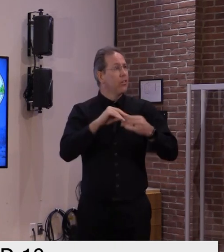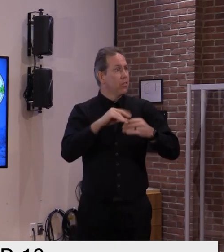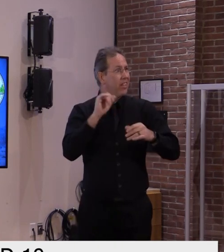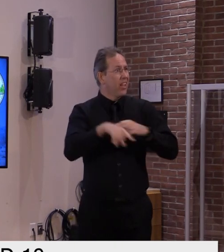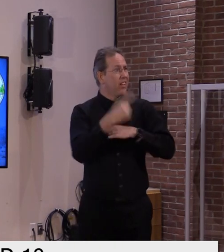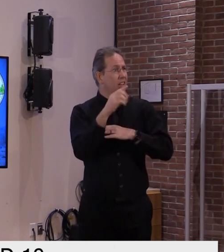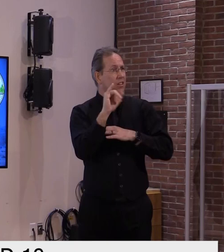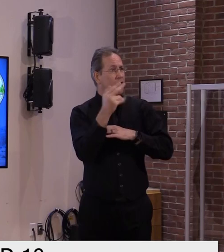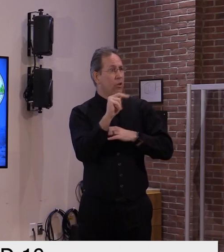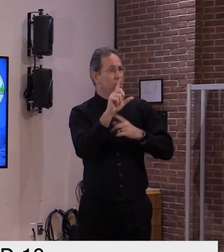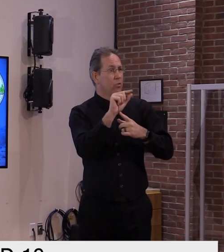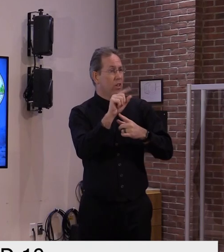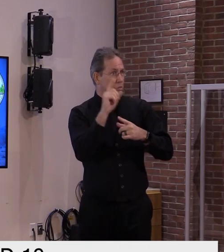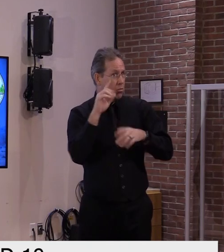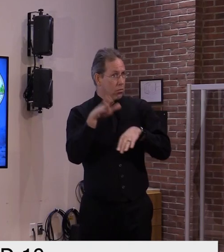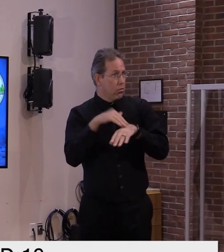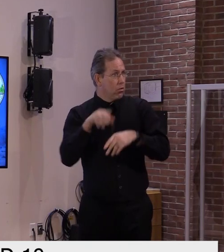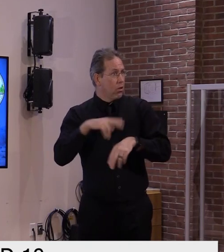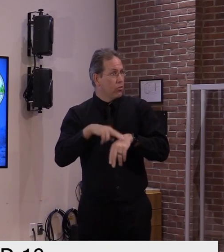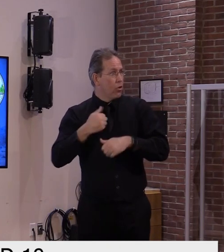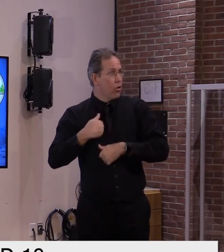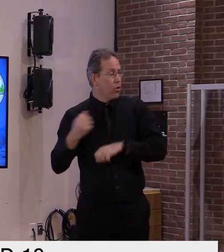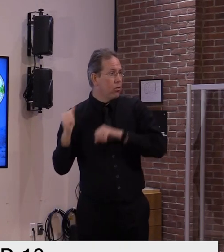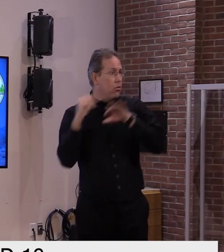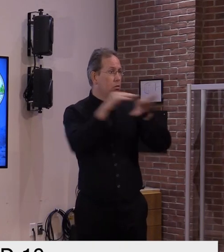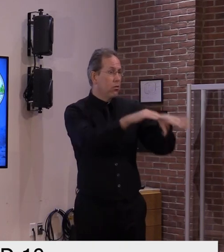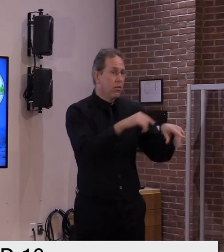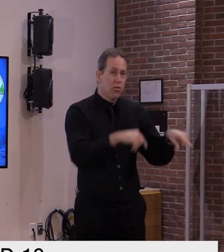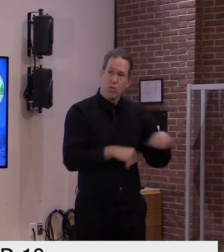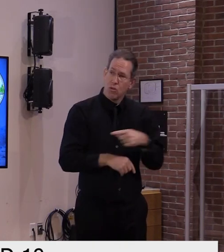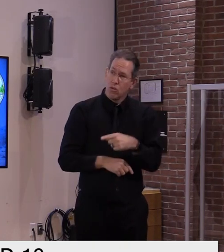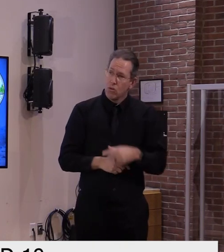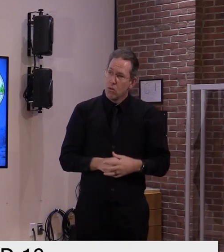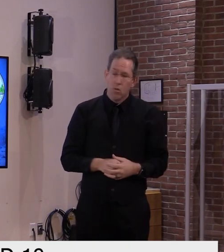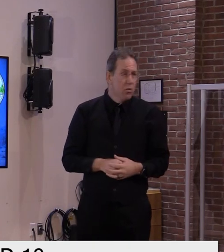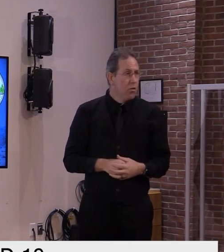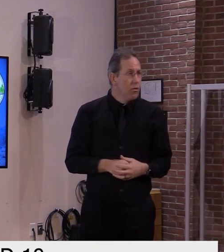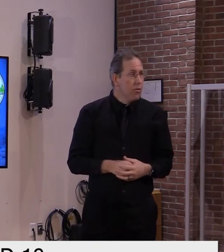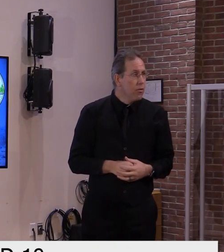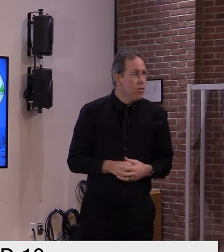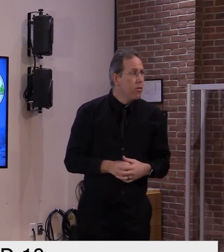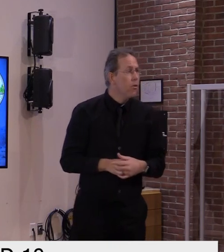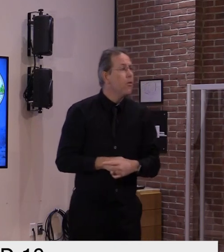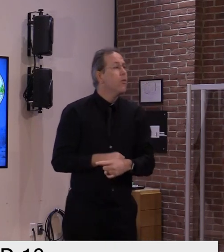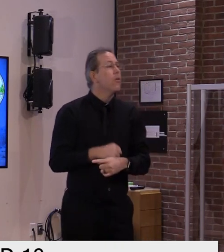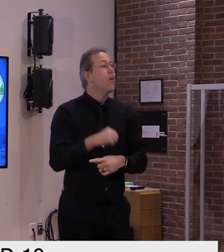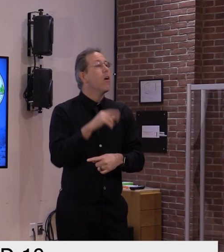right. Thank you. Greg, the County Courier.